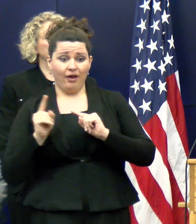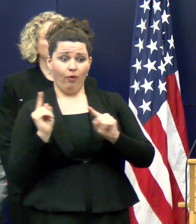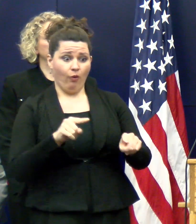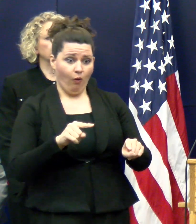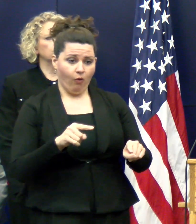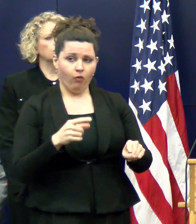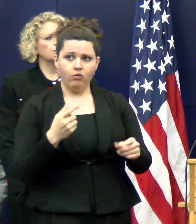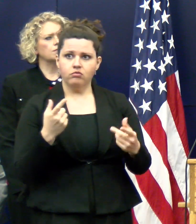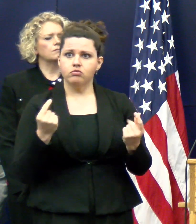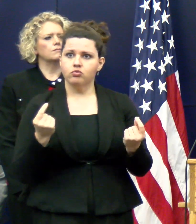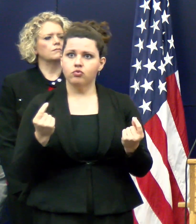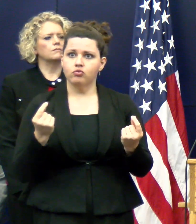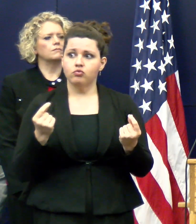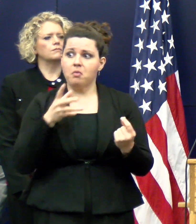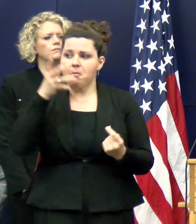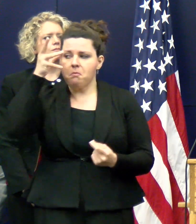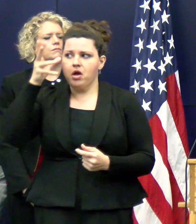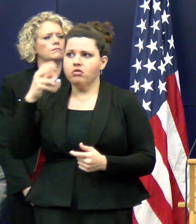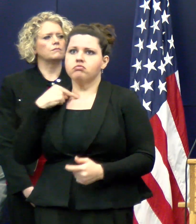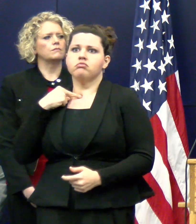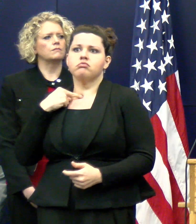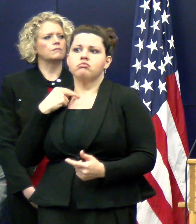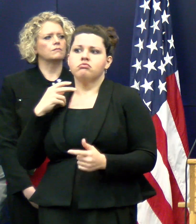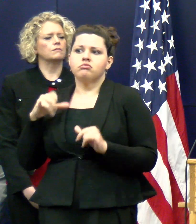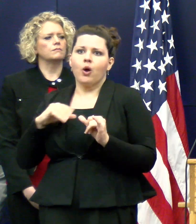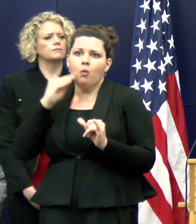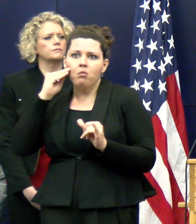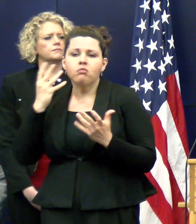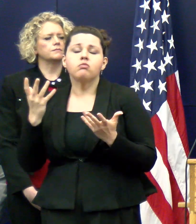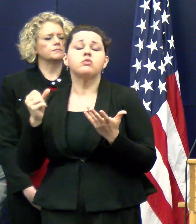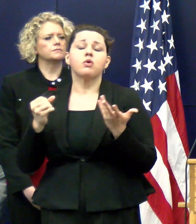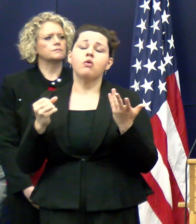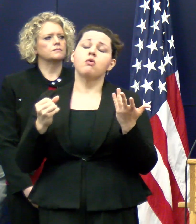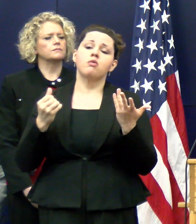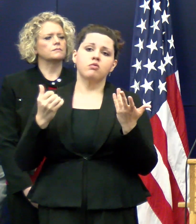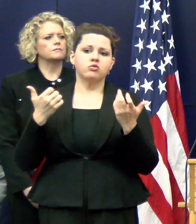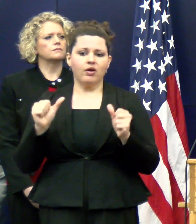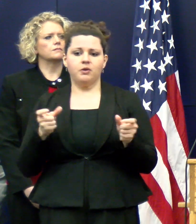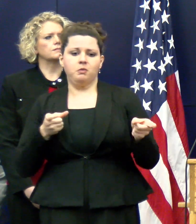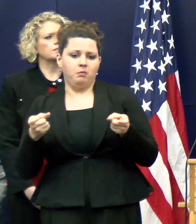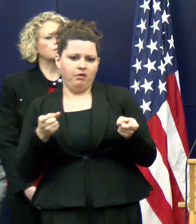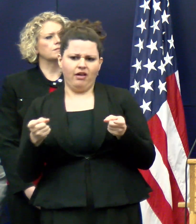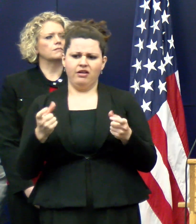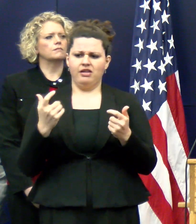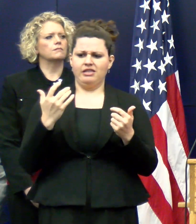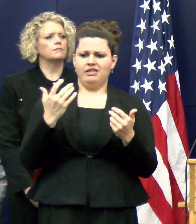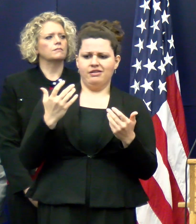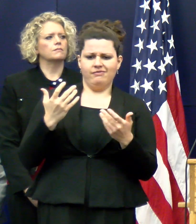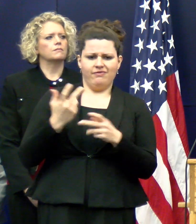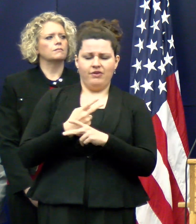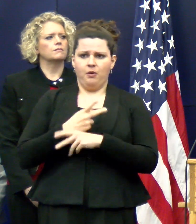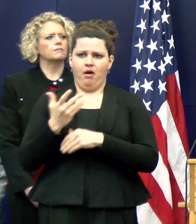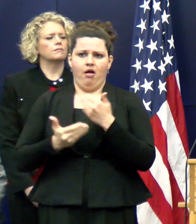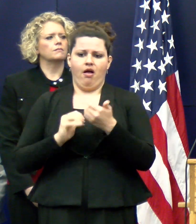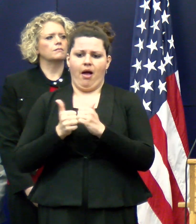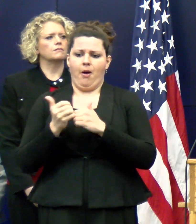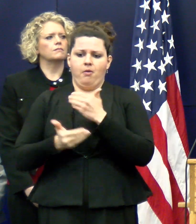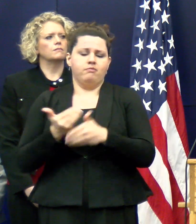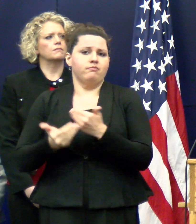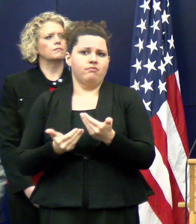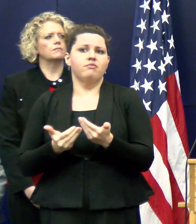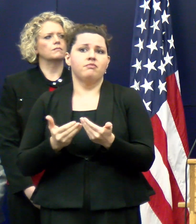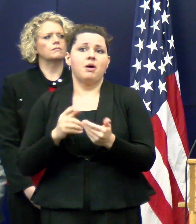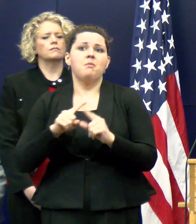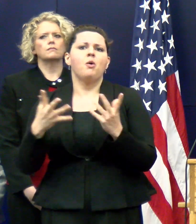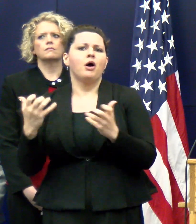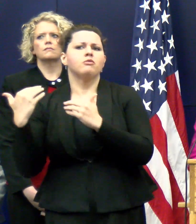shut down school? So we're managing all of that and trying to mitigate how we move through that and do it in a